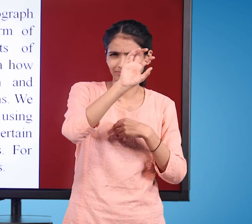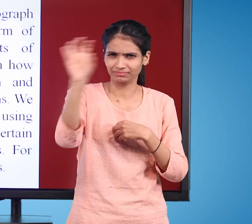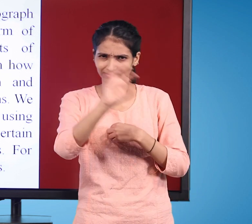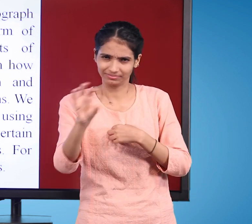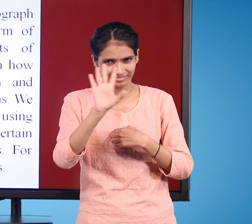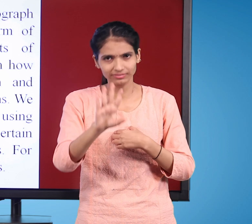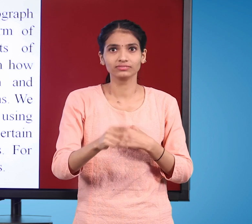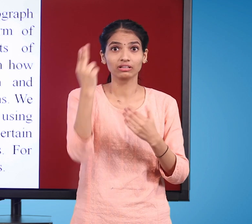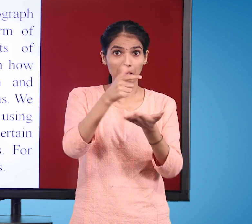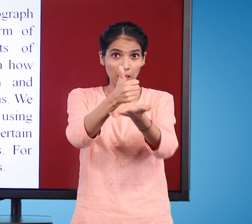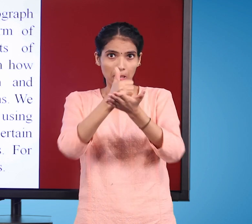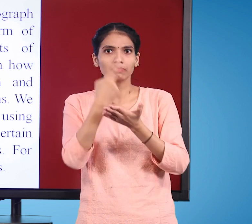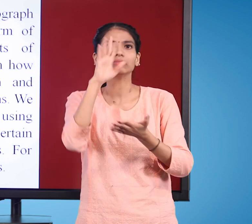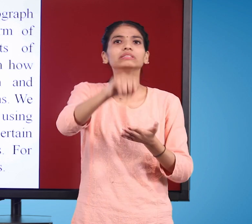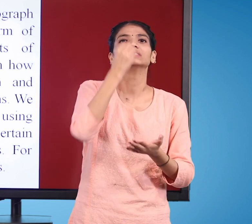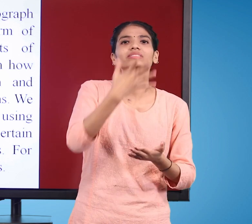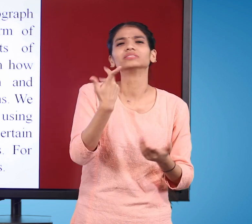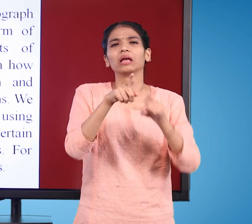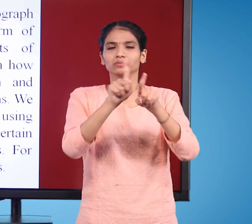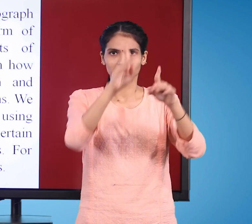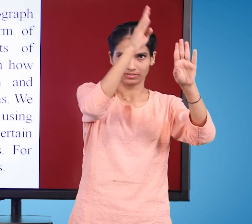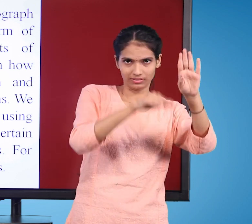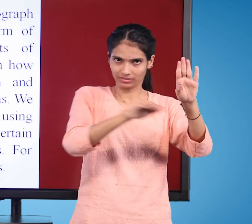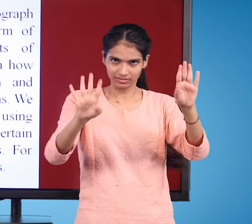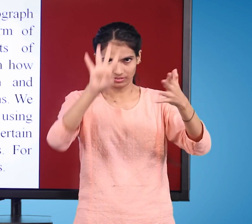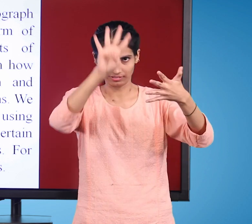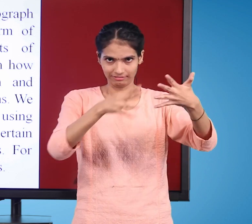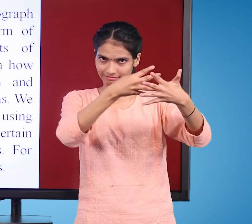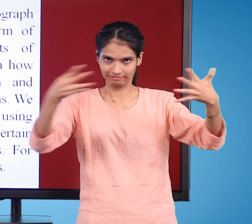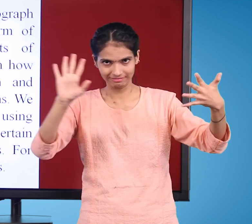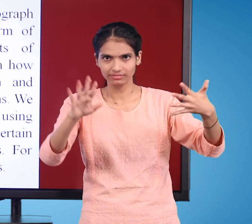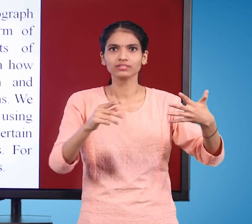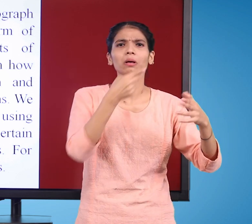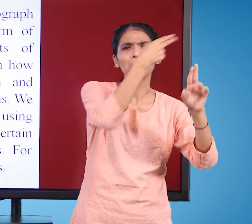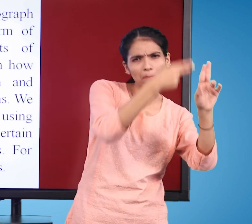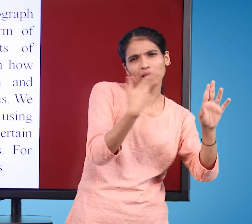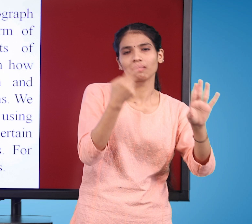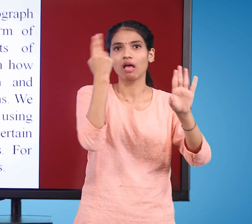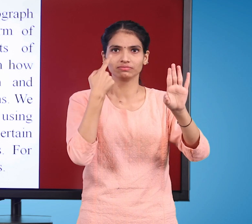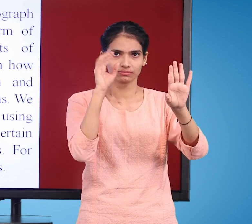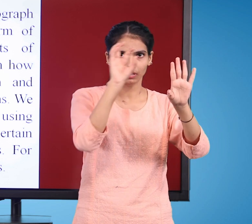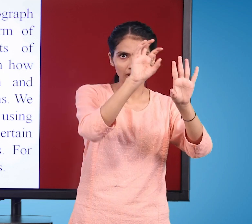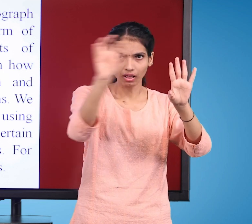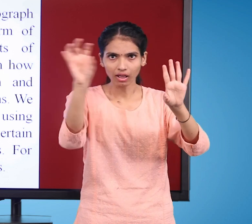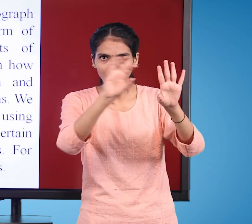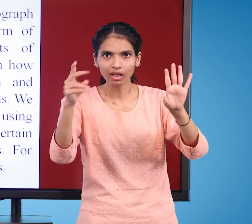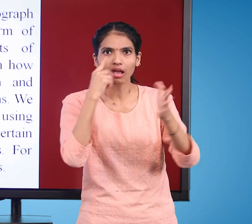drawn pictographs using symbols to represent a certain number of items or things. For example, this symbol